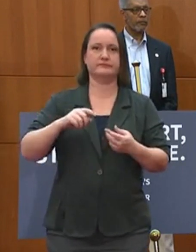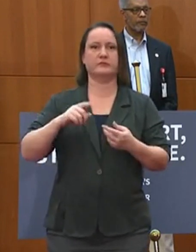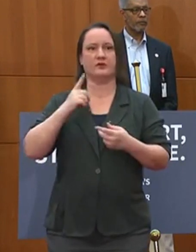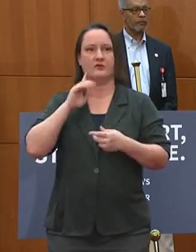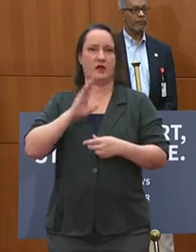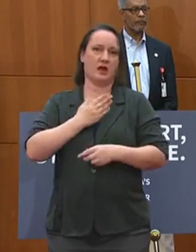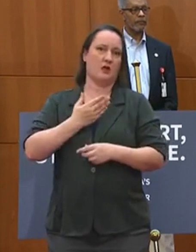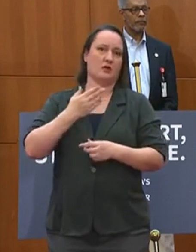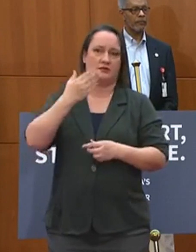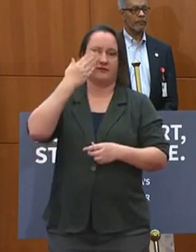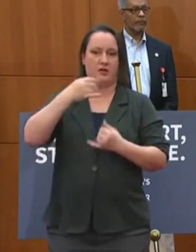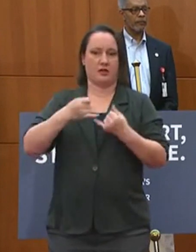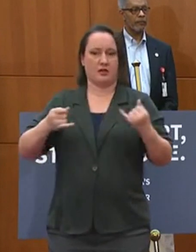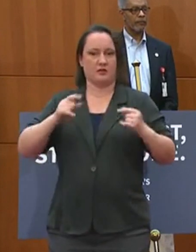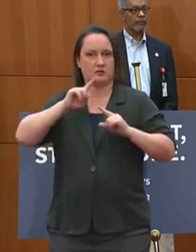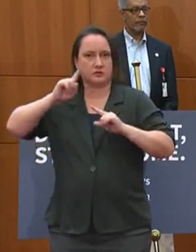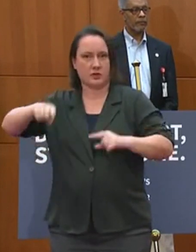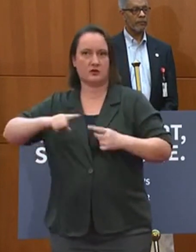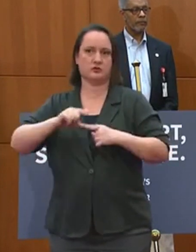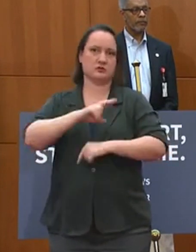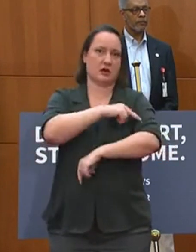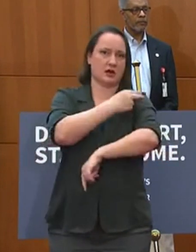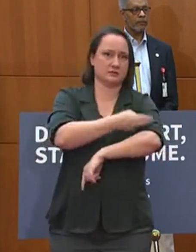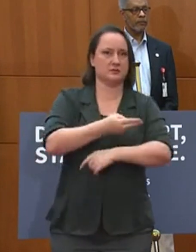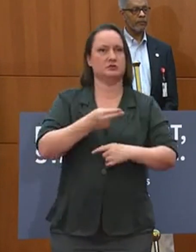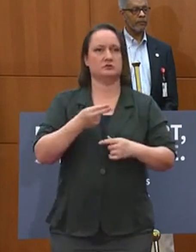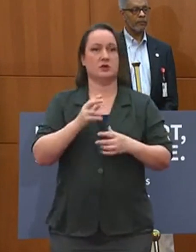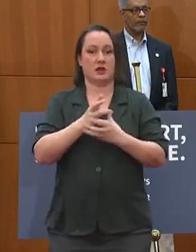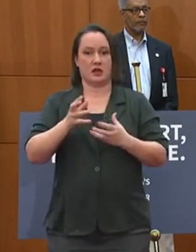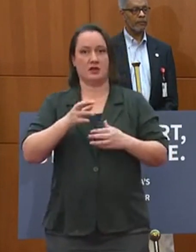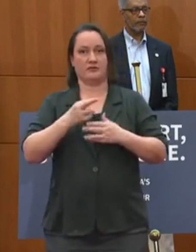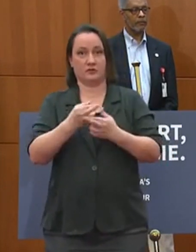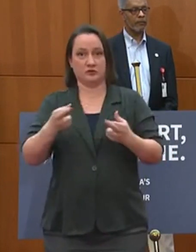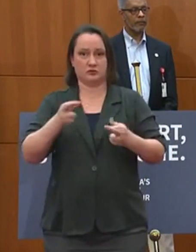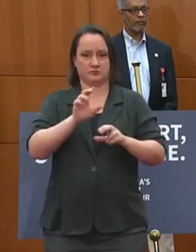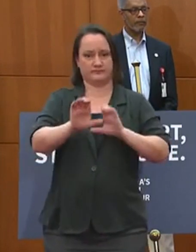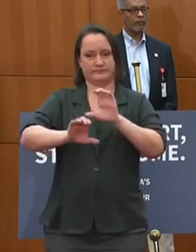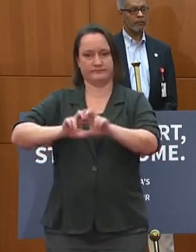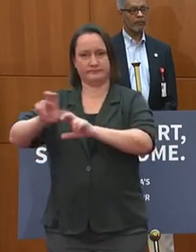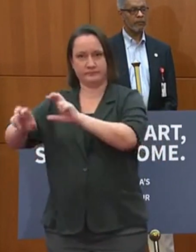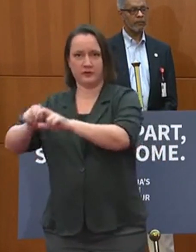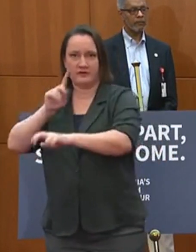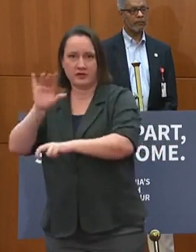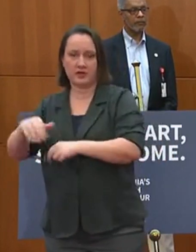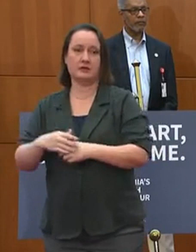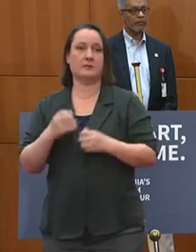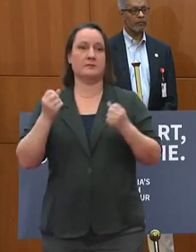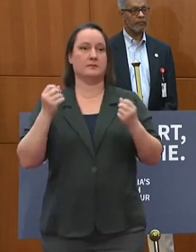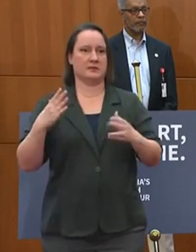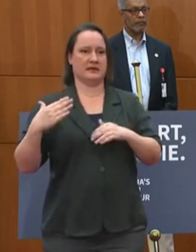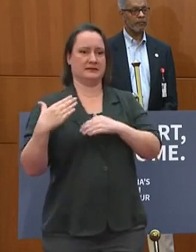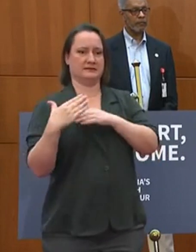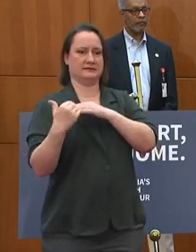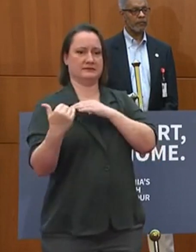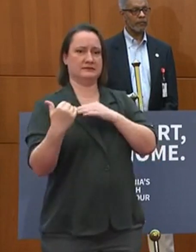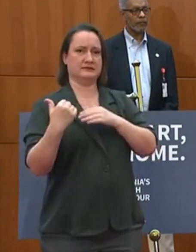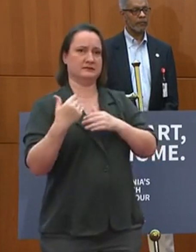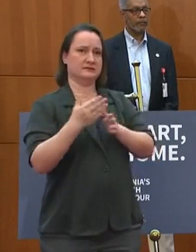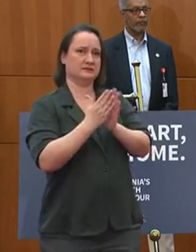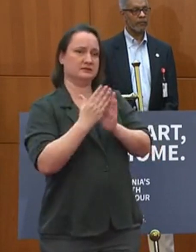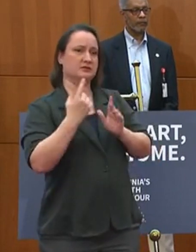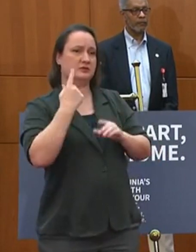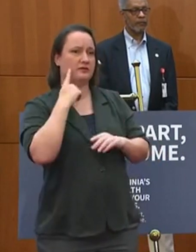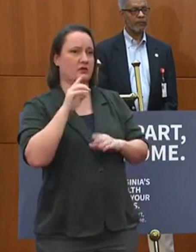our hospitals need. So a lot of resources put to there. There are a lot of calls on the Commonwealth to delay certain types of taxes.